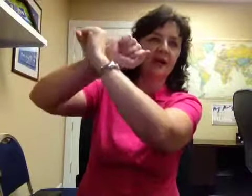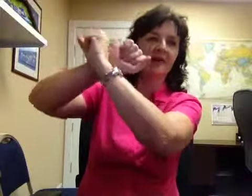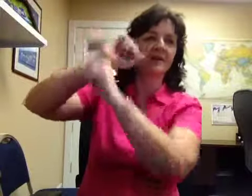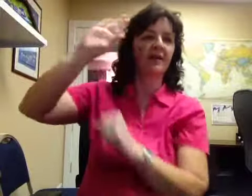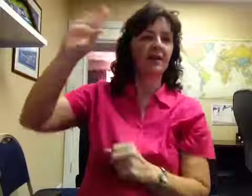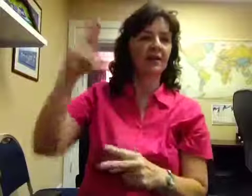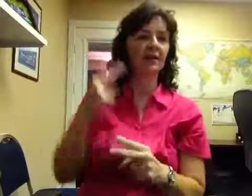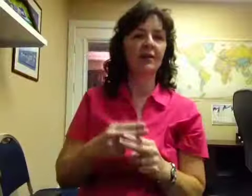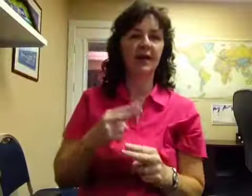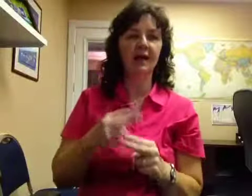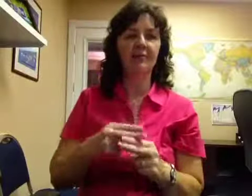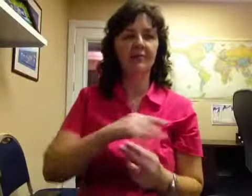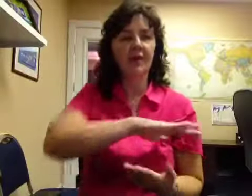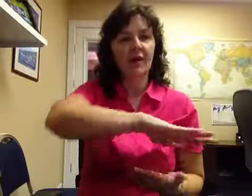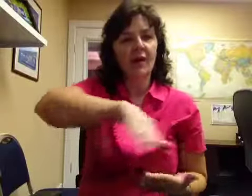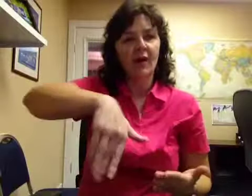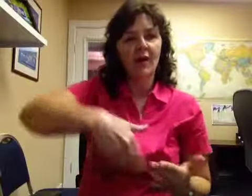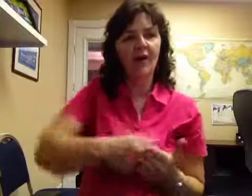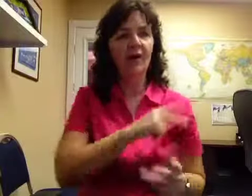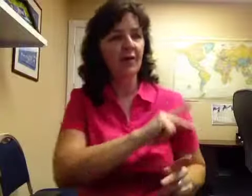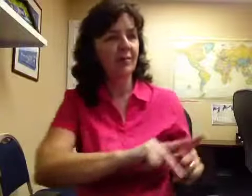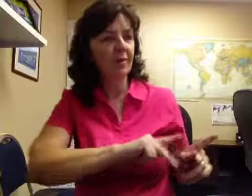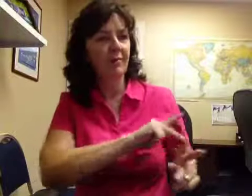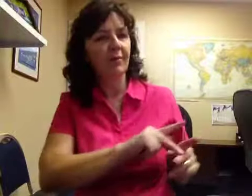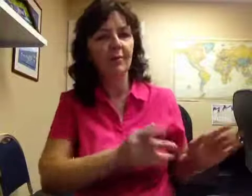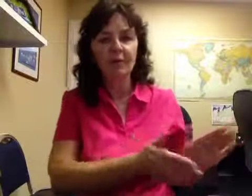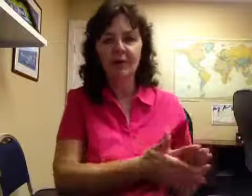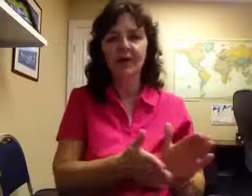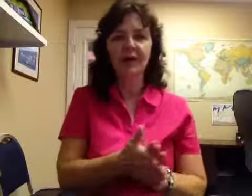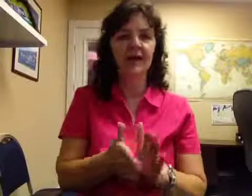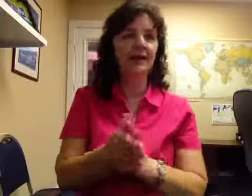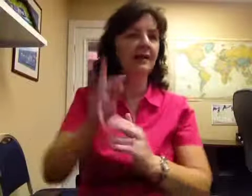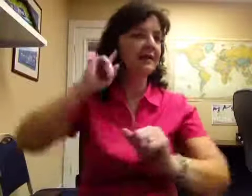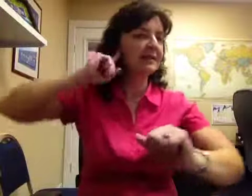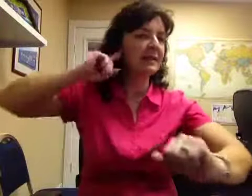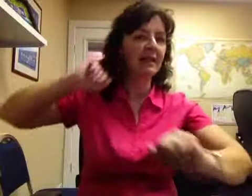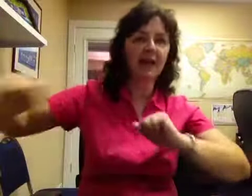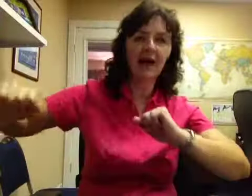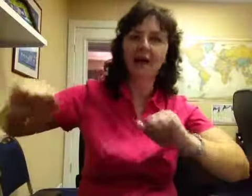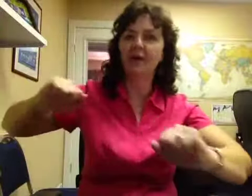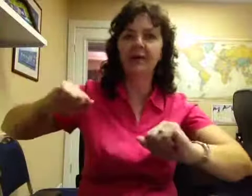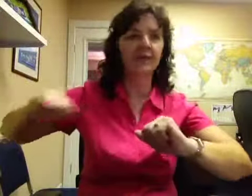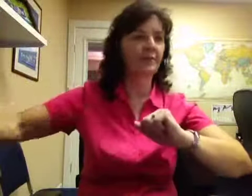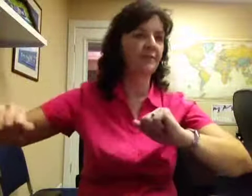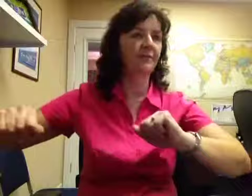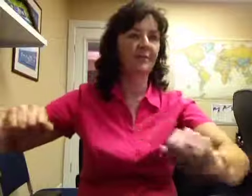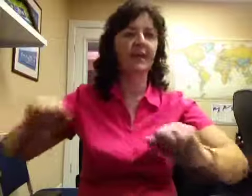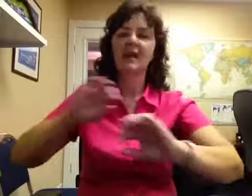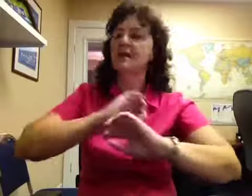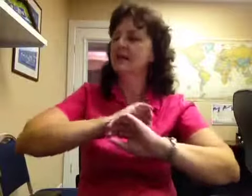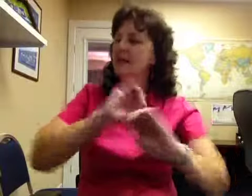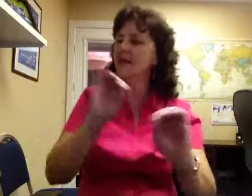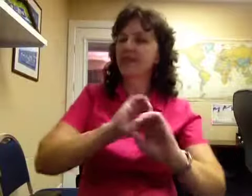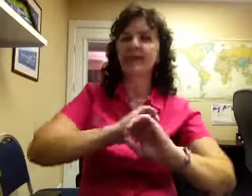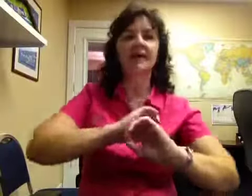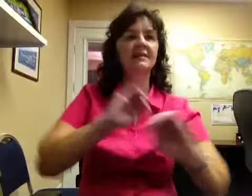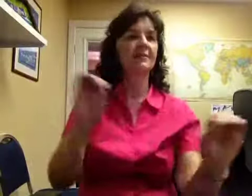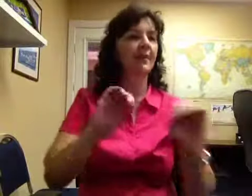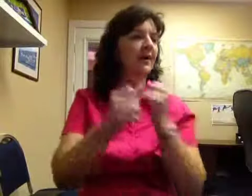Protect. Your name, all the people praise loud. Nothing has the power